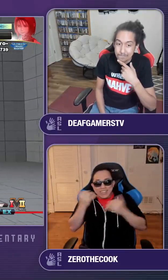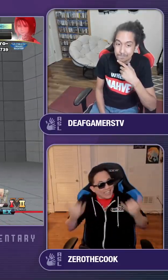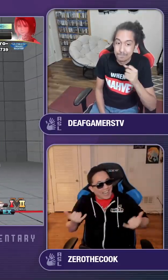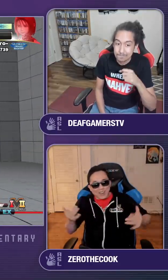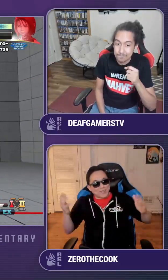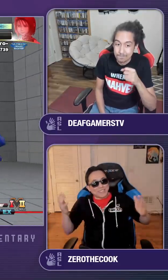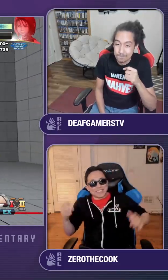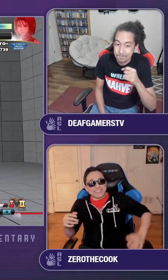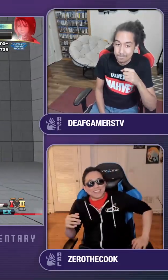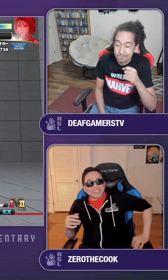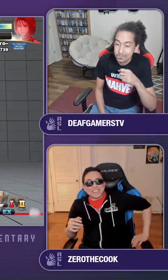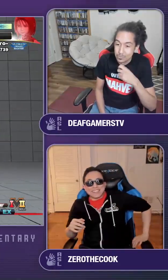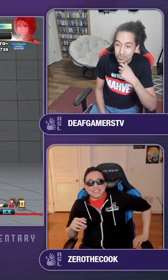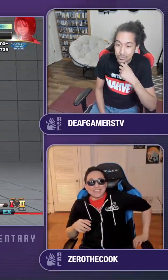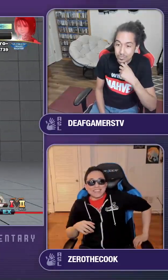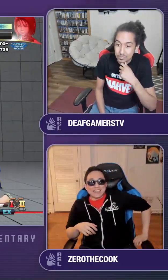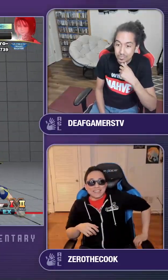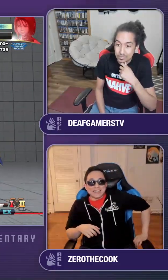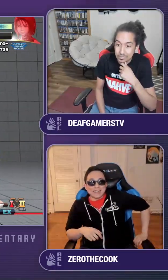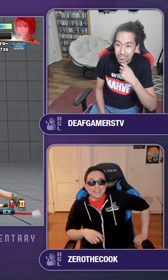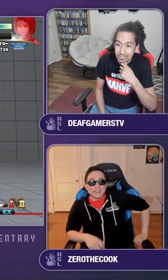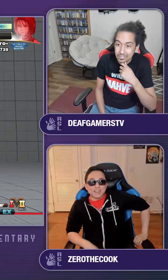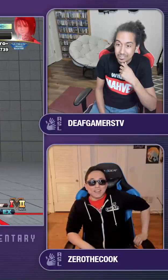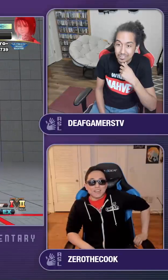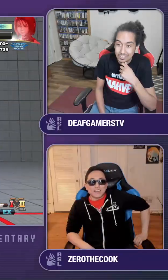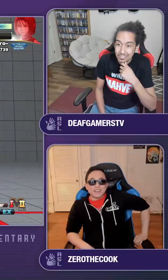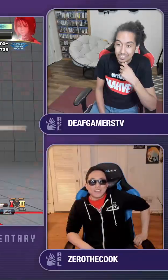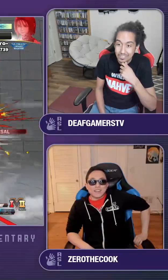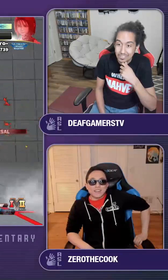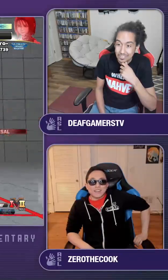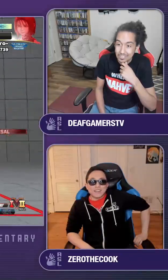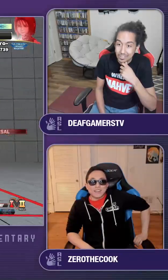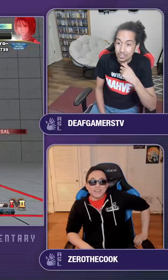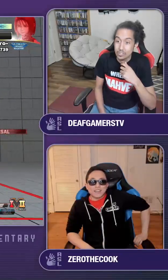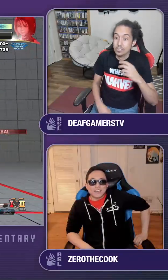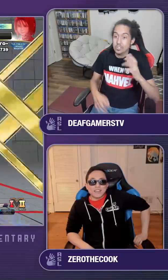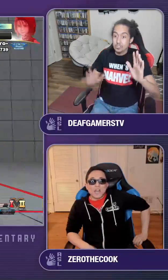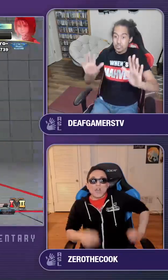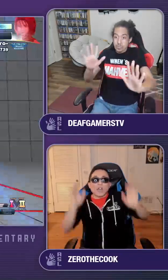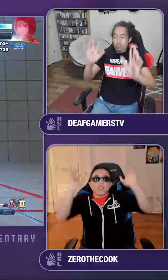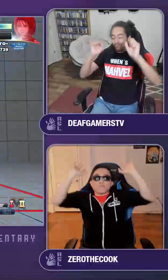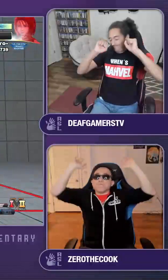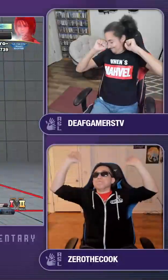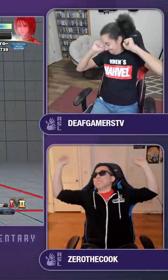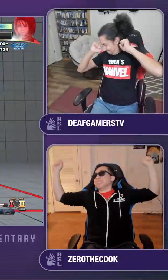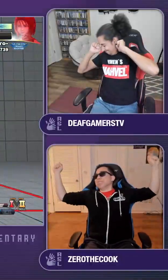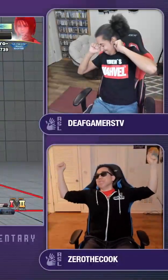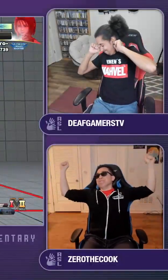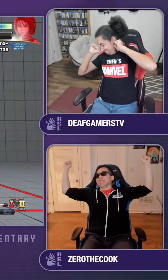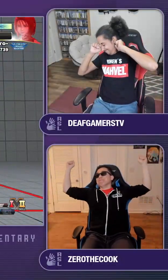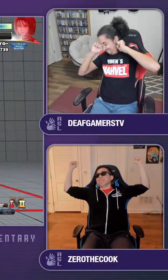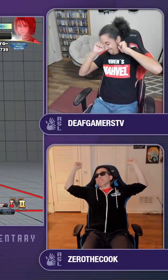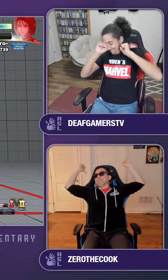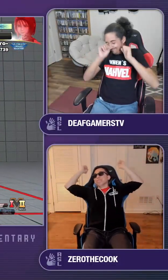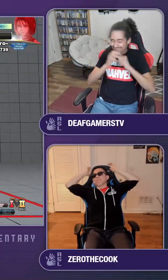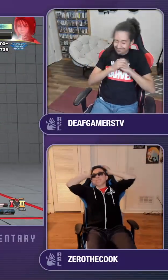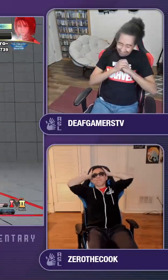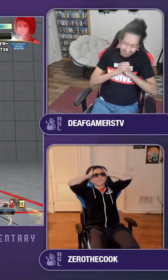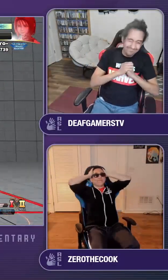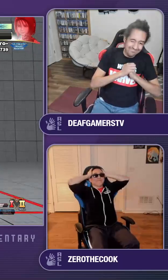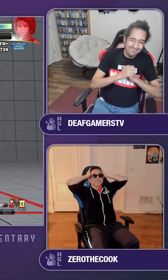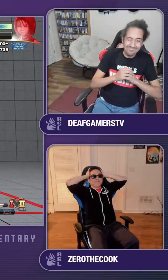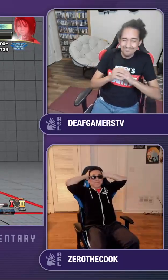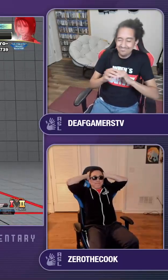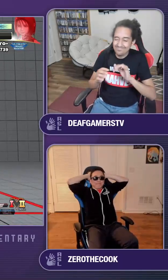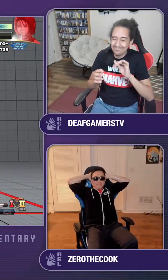EX Rarimon, full screen, just YOLO it, do it. Get in. I mean, it's gonna come, right? Yeah, obviously. Fucking goddamn it! Why did